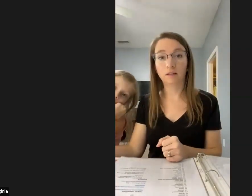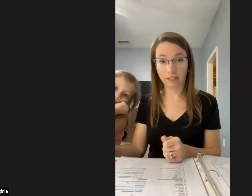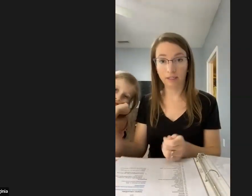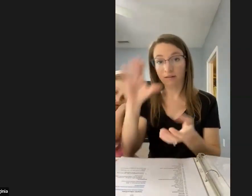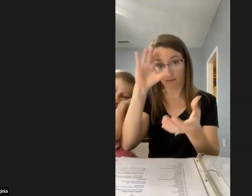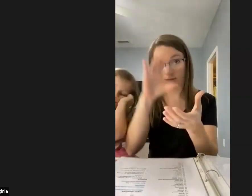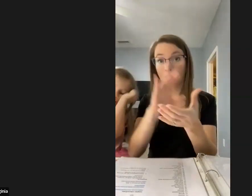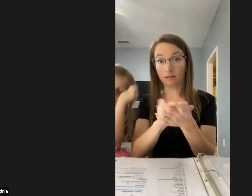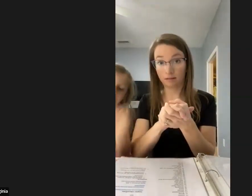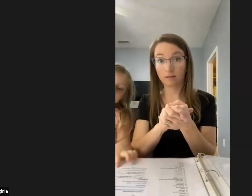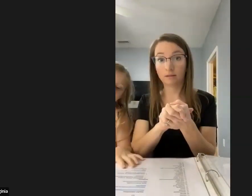Okay.